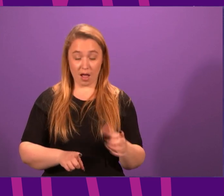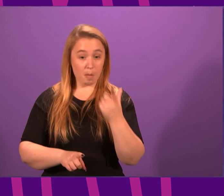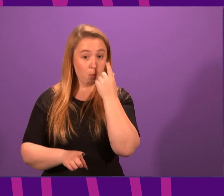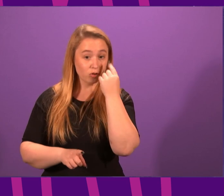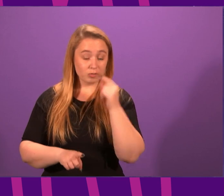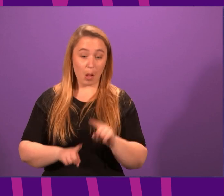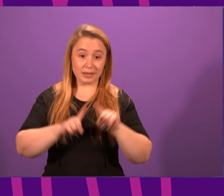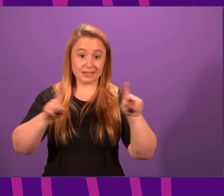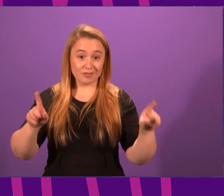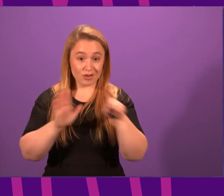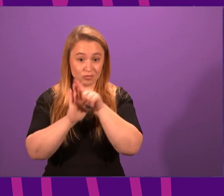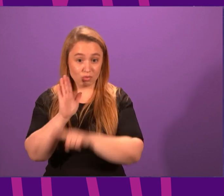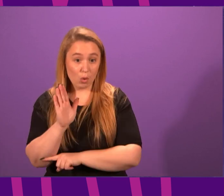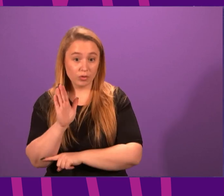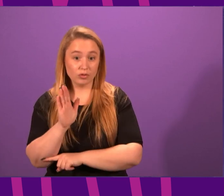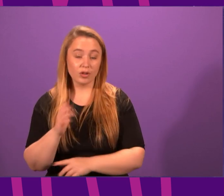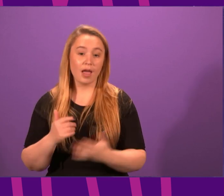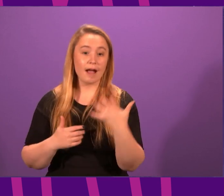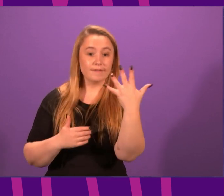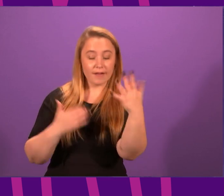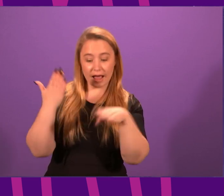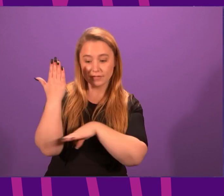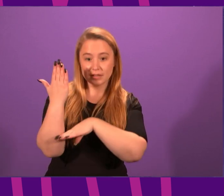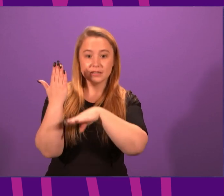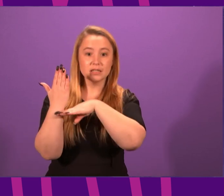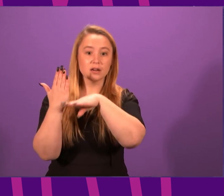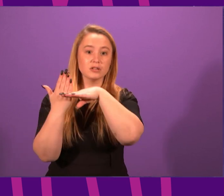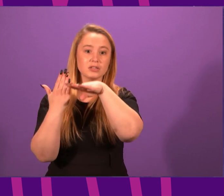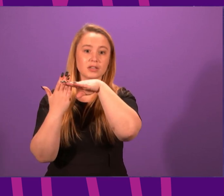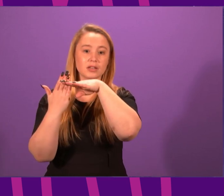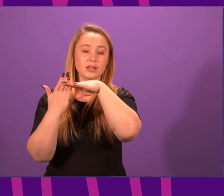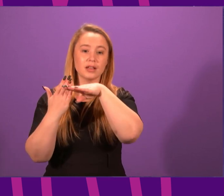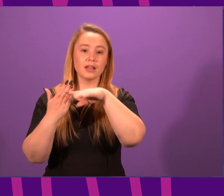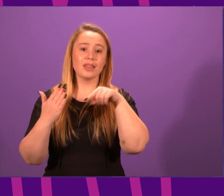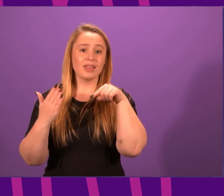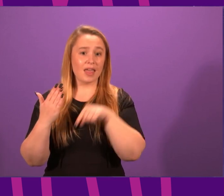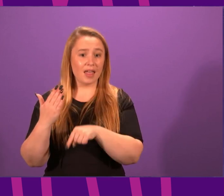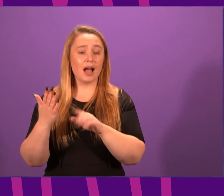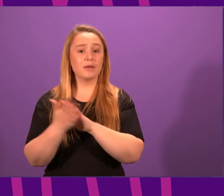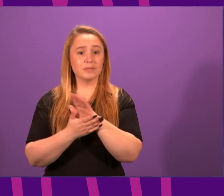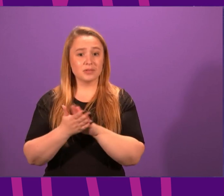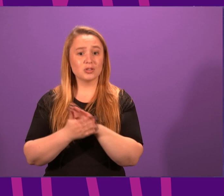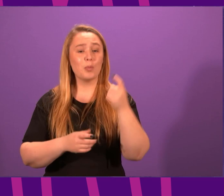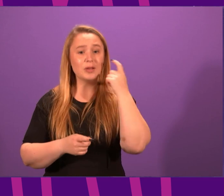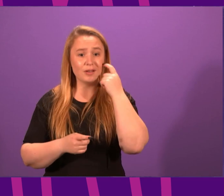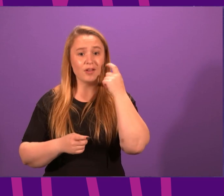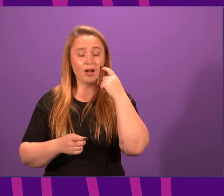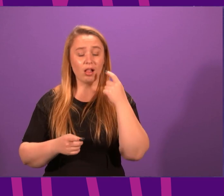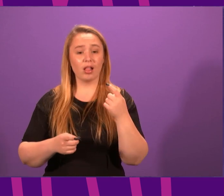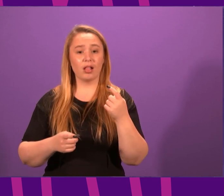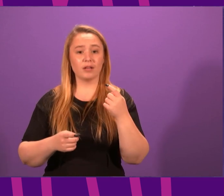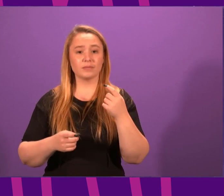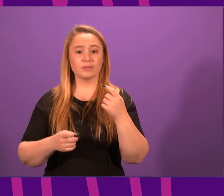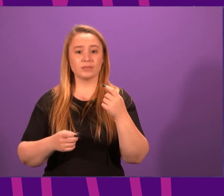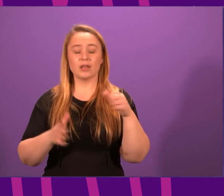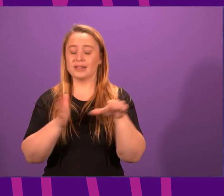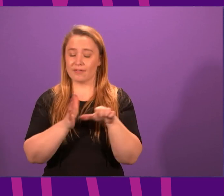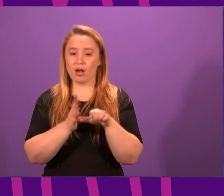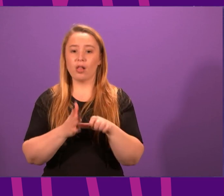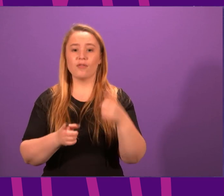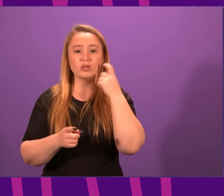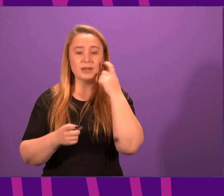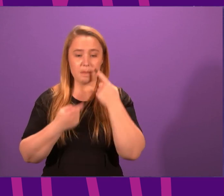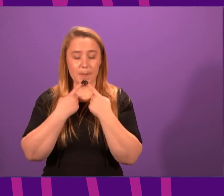of restrictions, five tiers. That's going to help. That's not going to help, sorry, to keep a simple message, and that will cause some